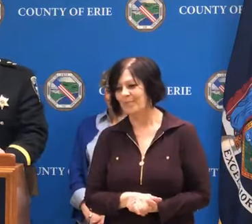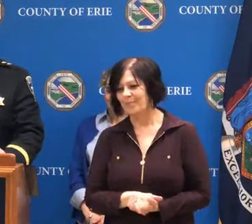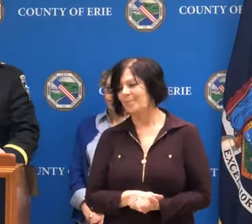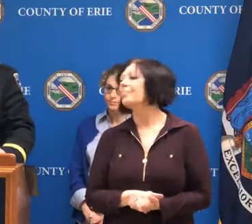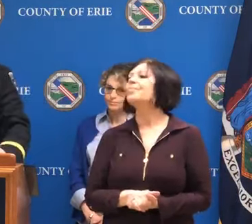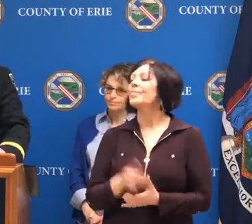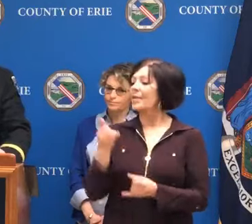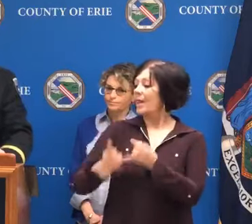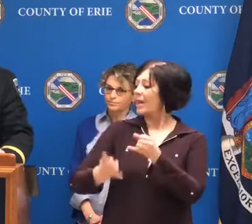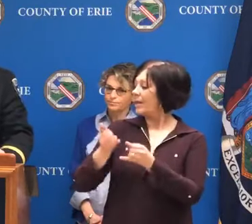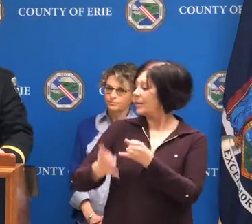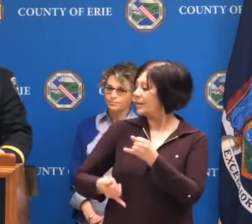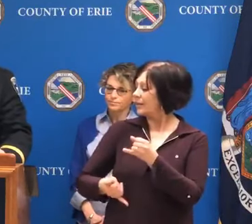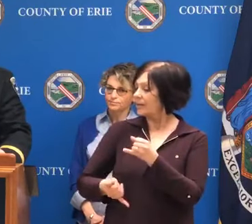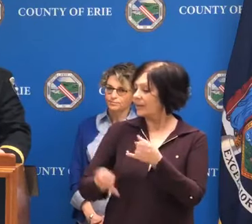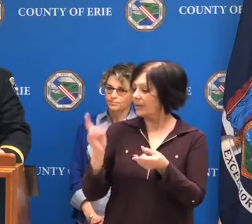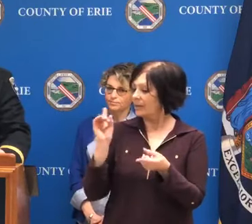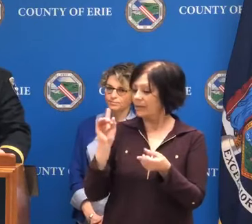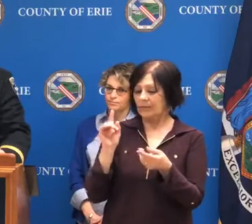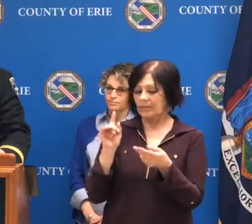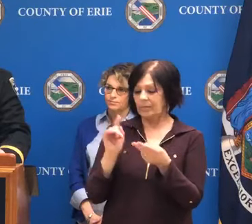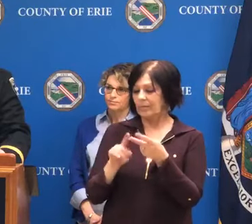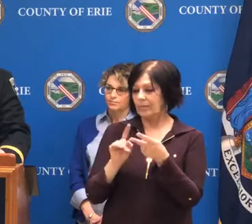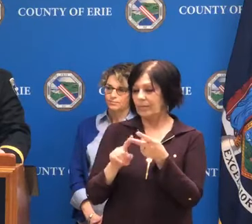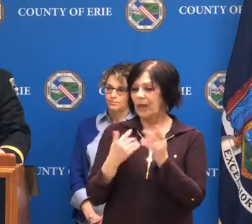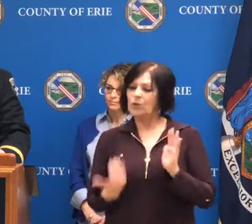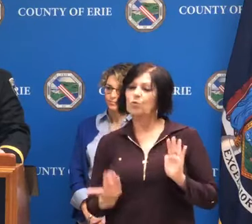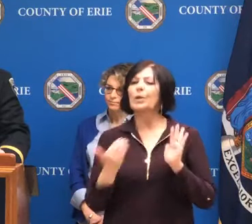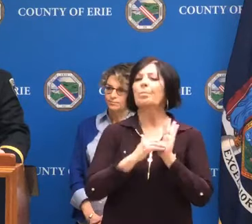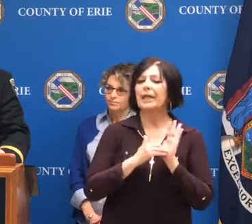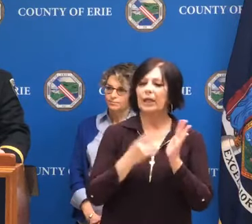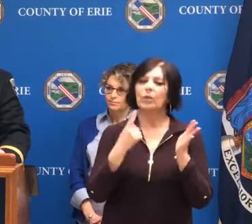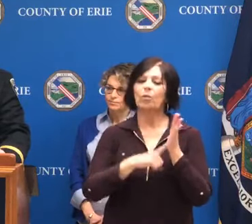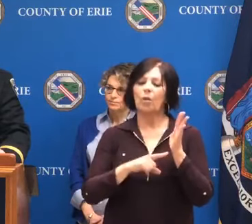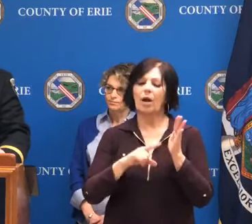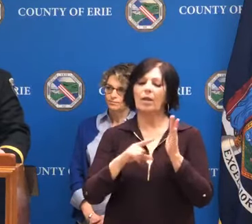lastly, to repeat what the county executive said,